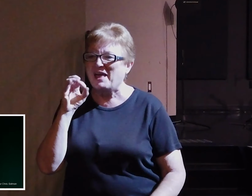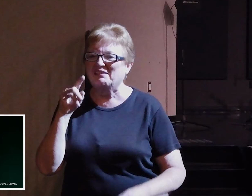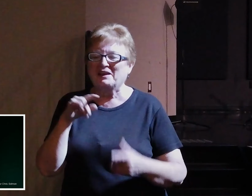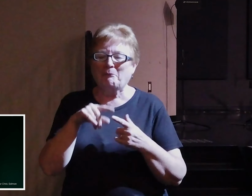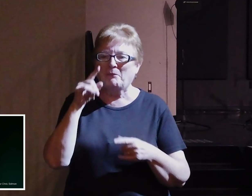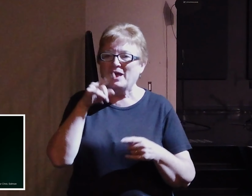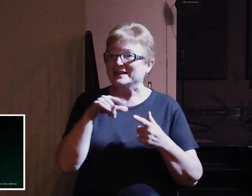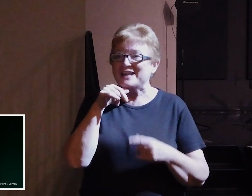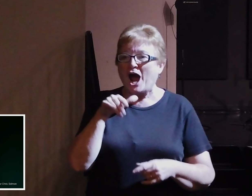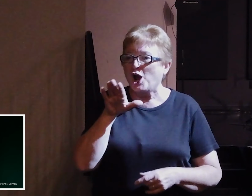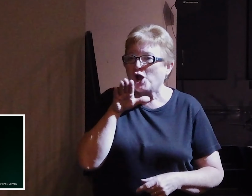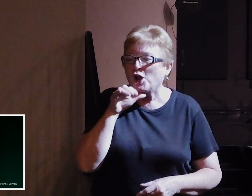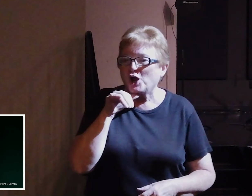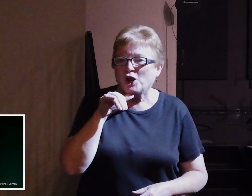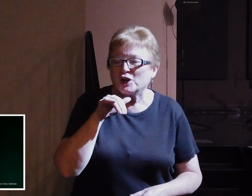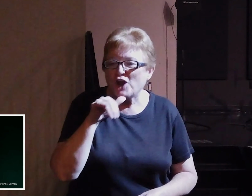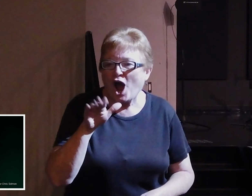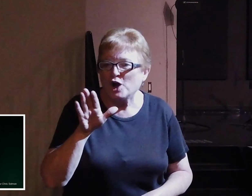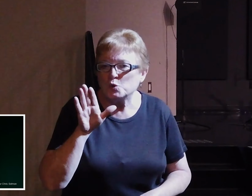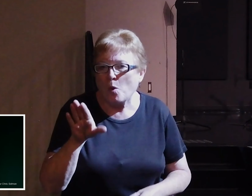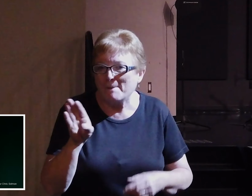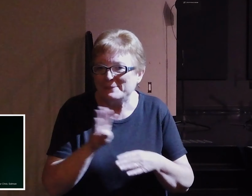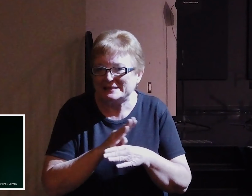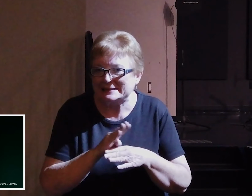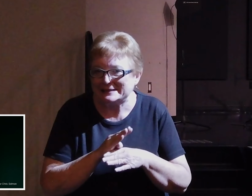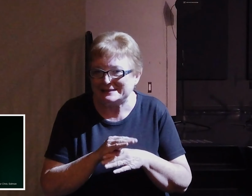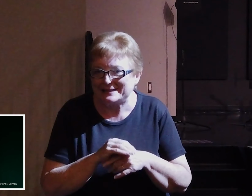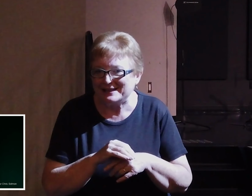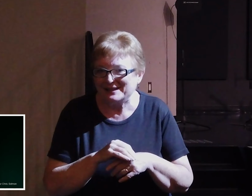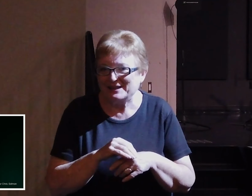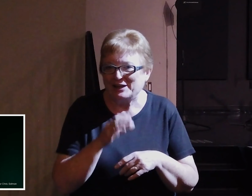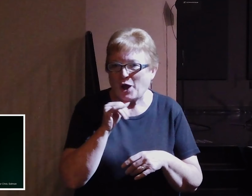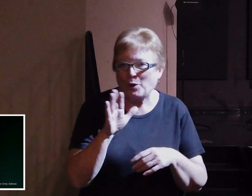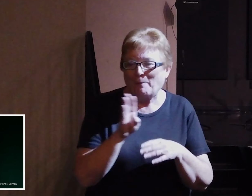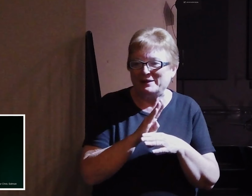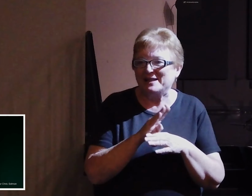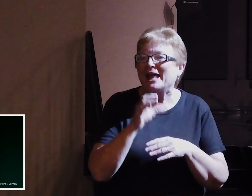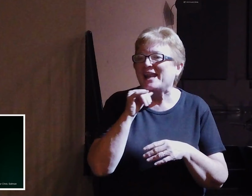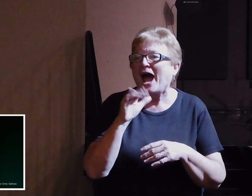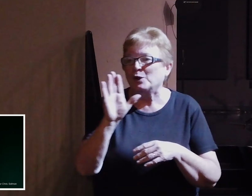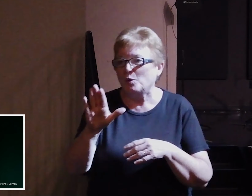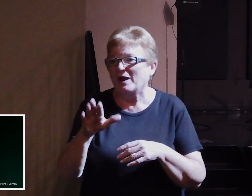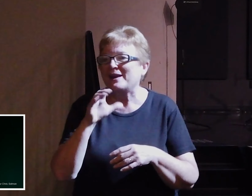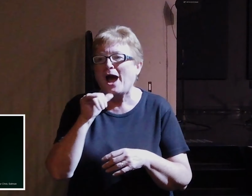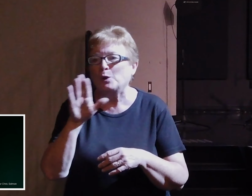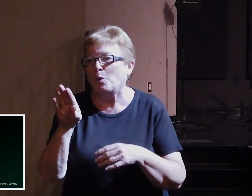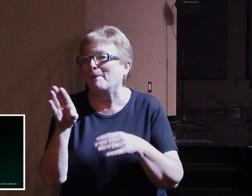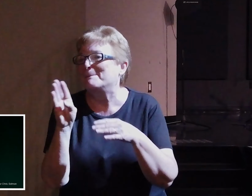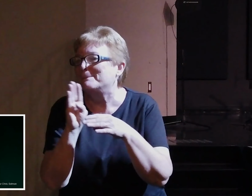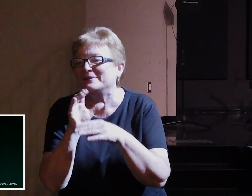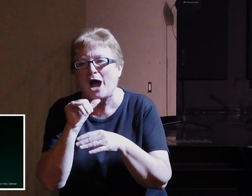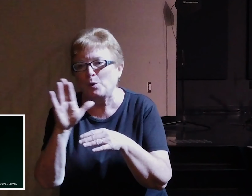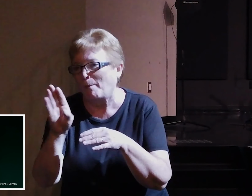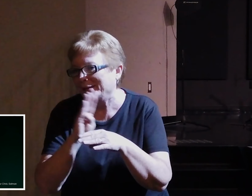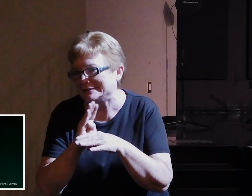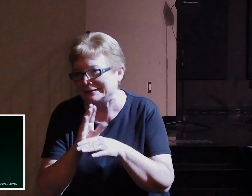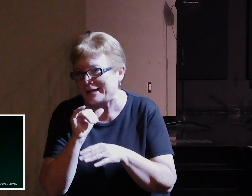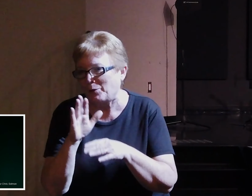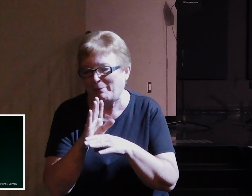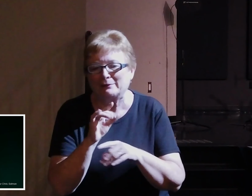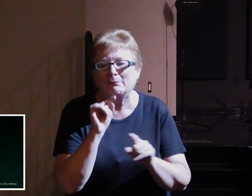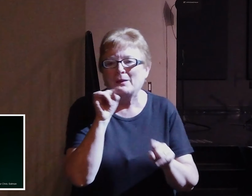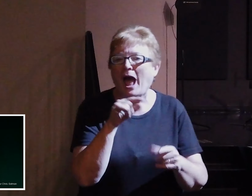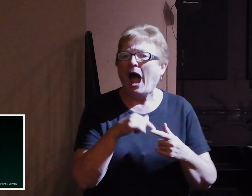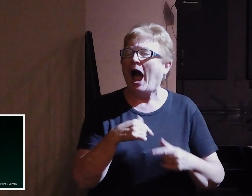business. It's not trying to be a peacemaker. It's like, I was just being, I just wanted to get in there. I wanted to have my word. I wanted to have